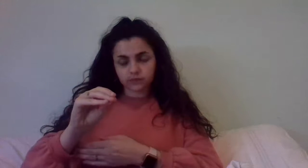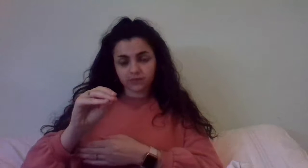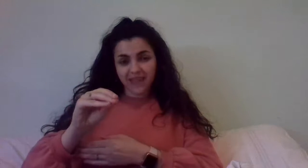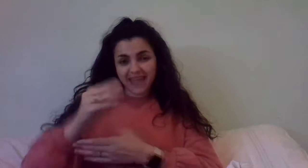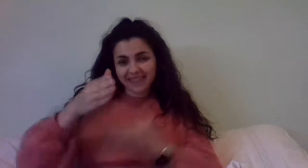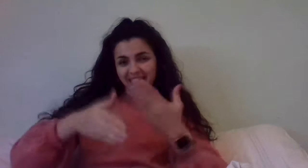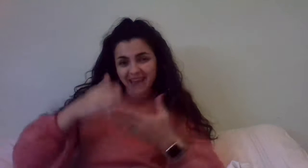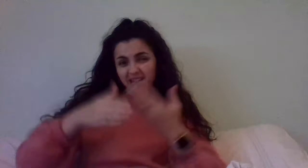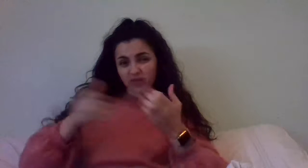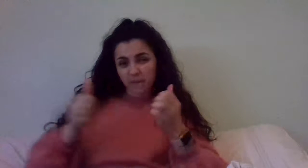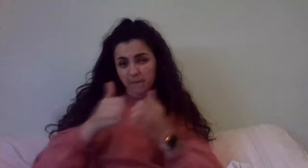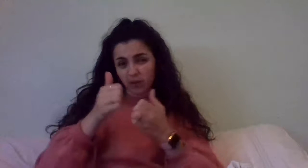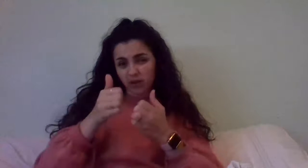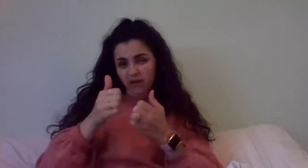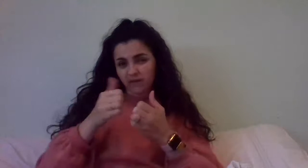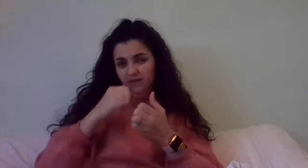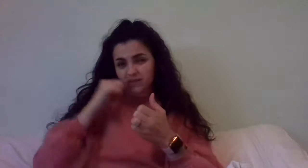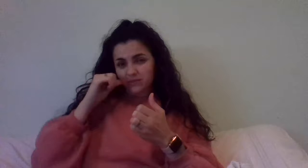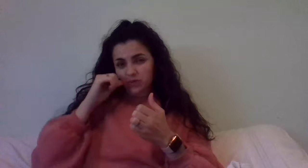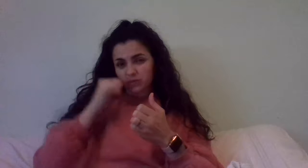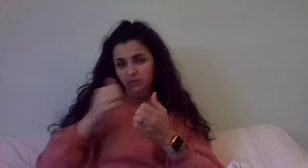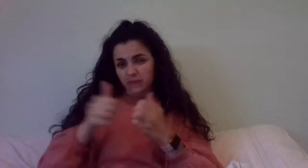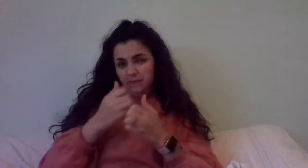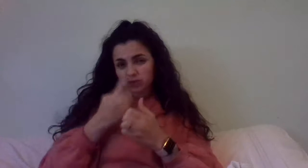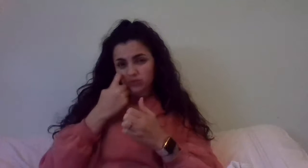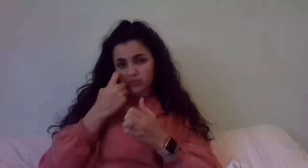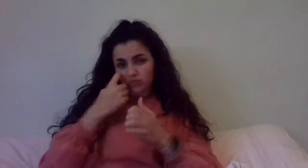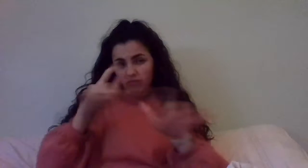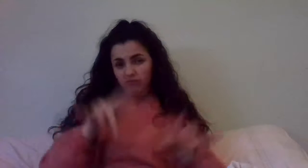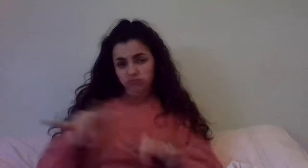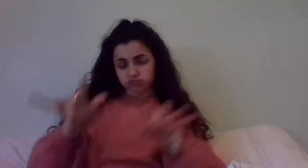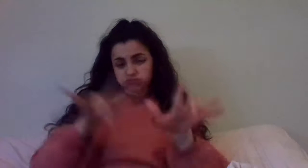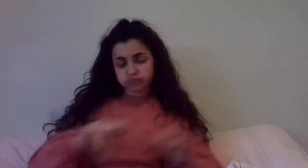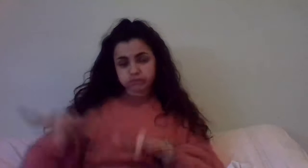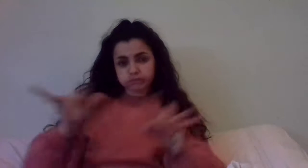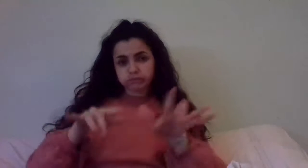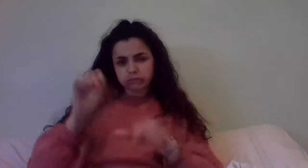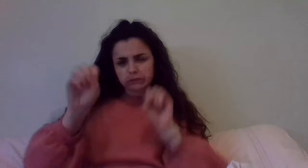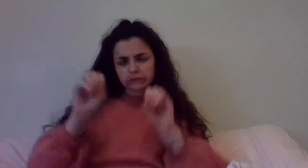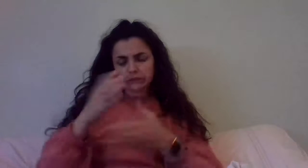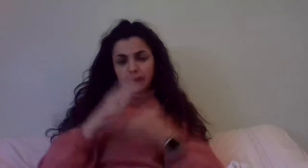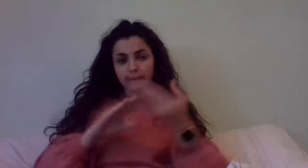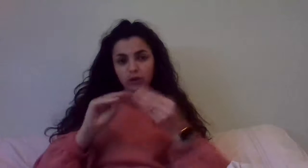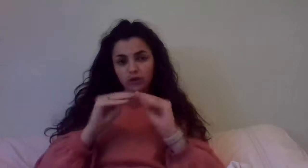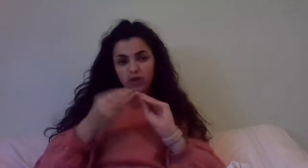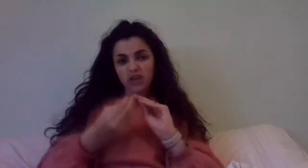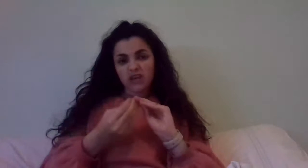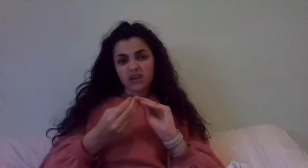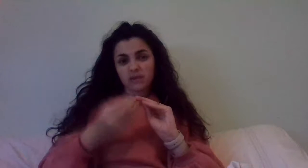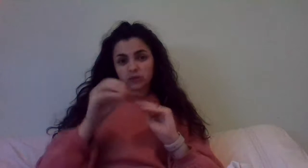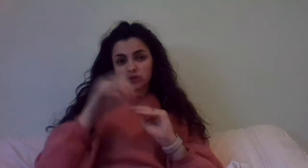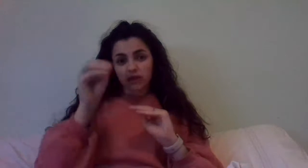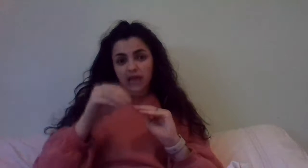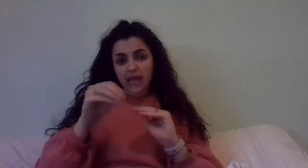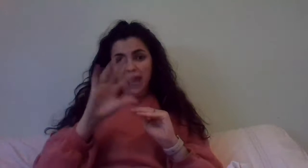those numbers of the percentage of African Americans in the 3 cities that are mentioned here. And just as